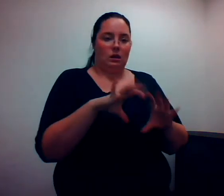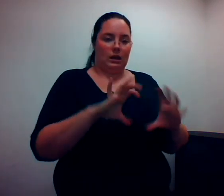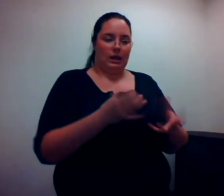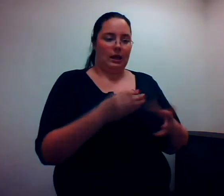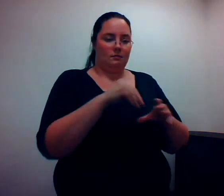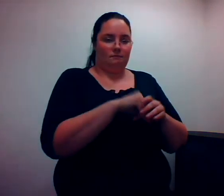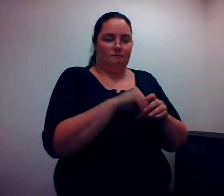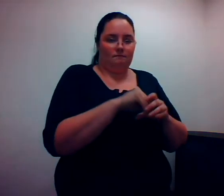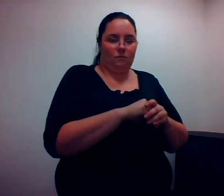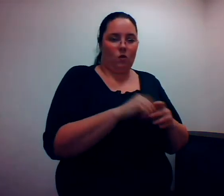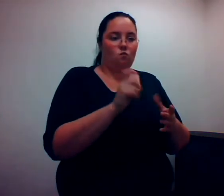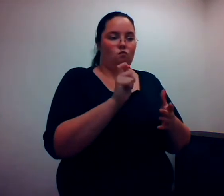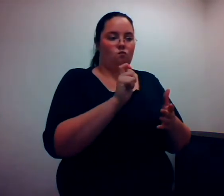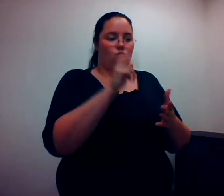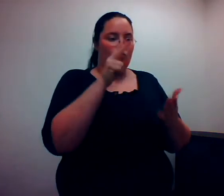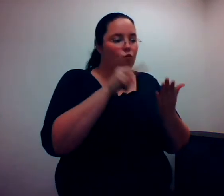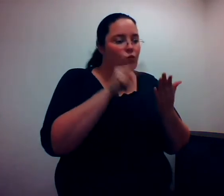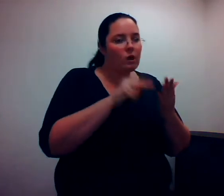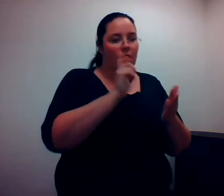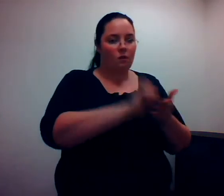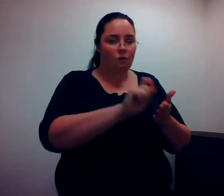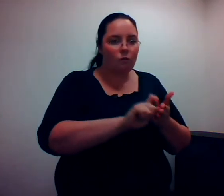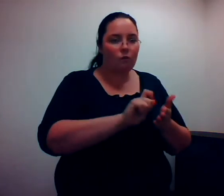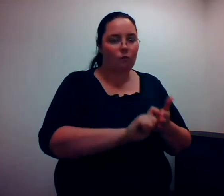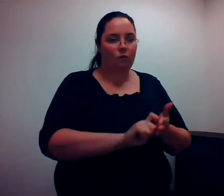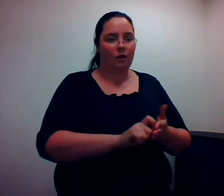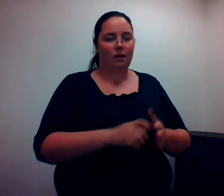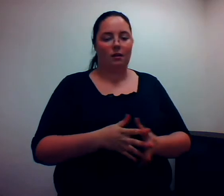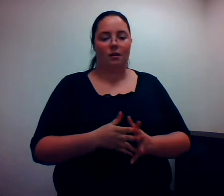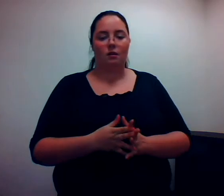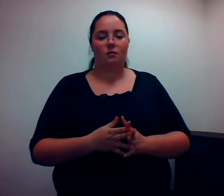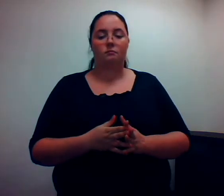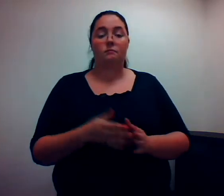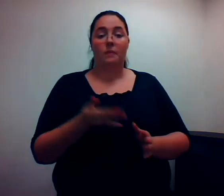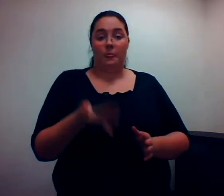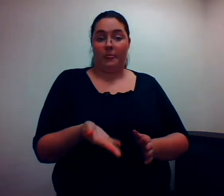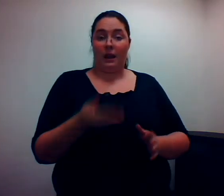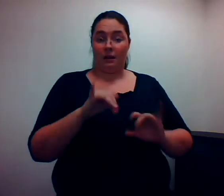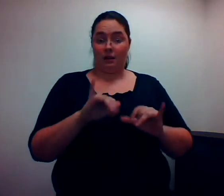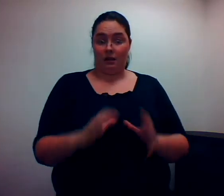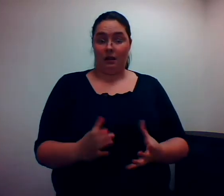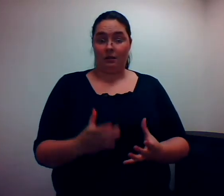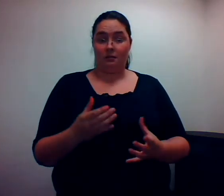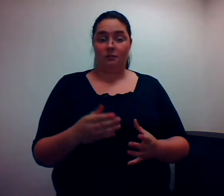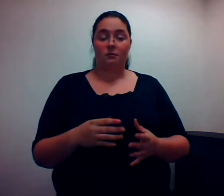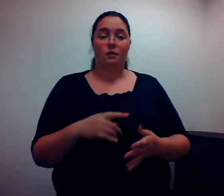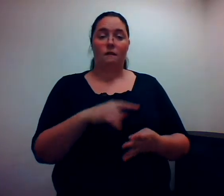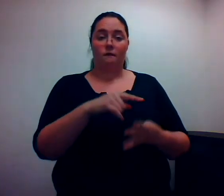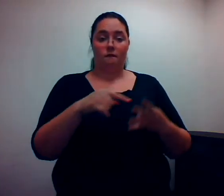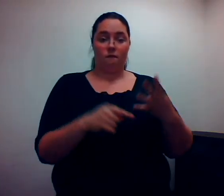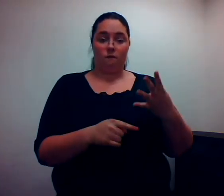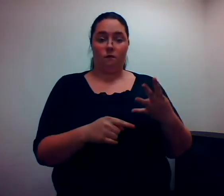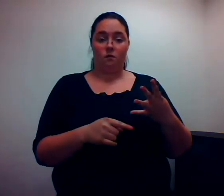my students. So what I do with this class is I have 4 content areas that I determine